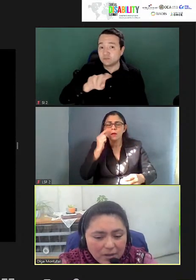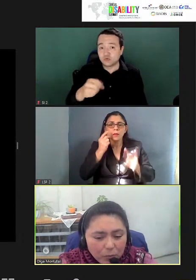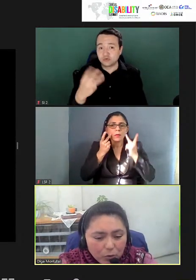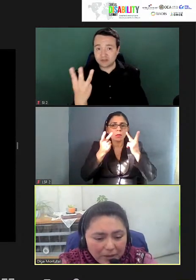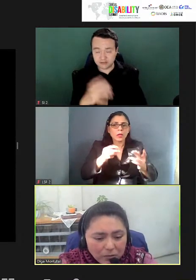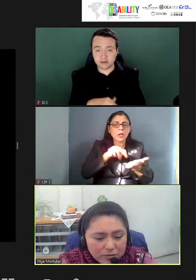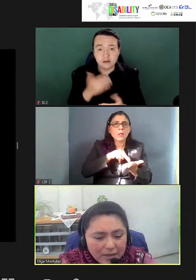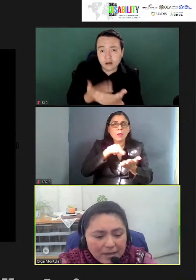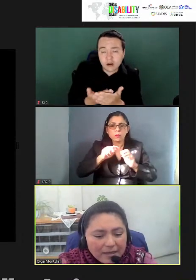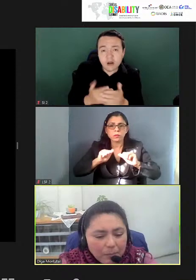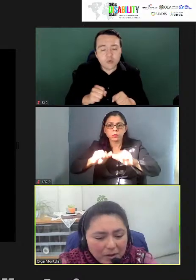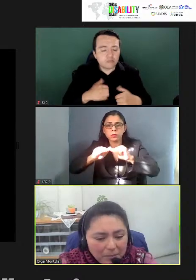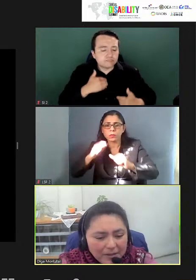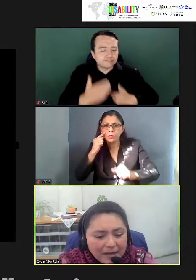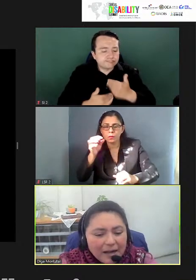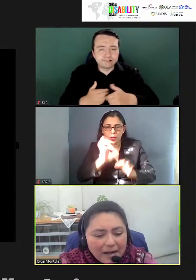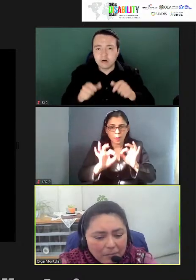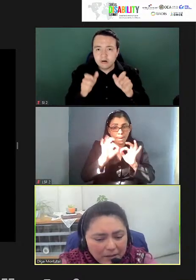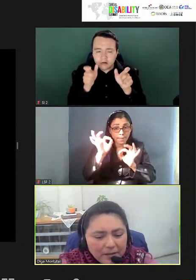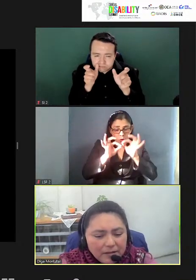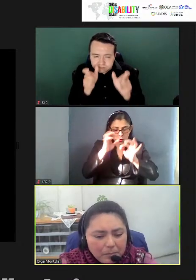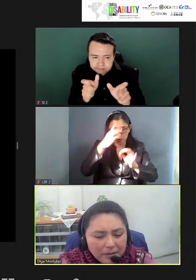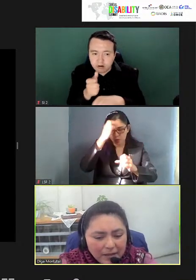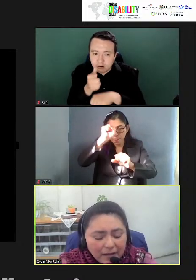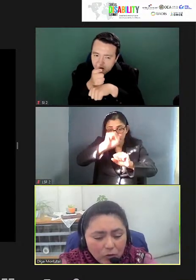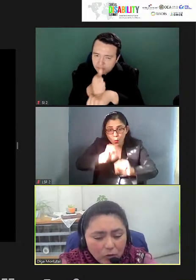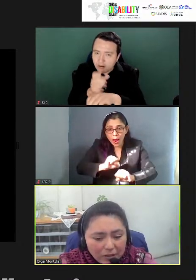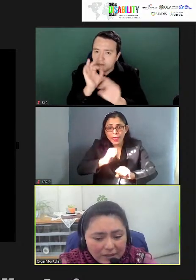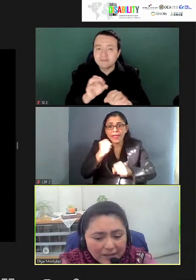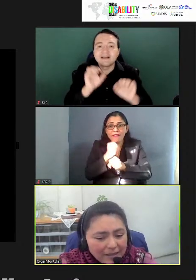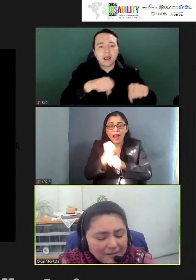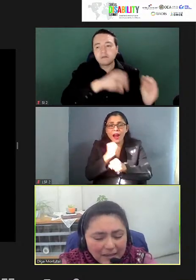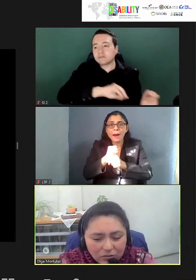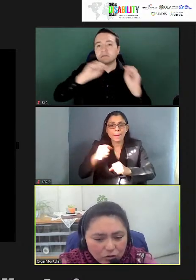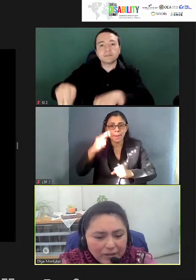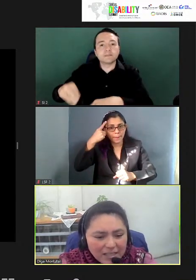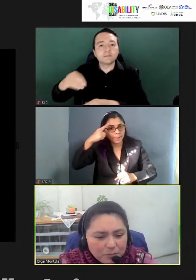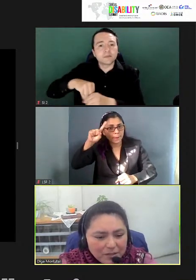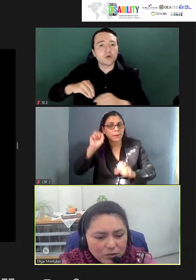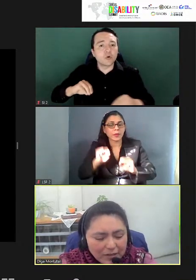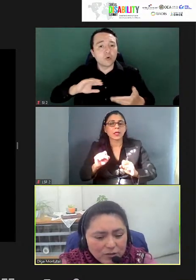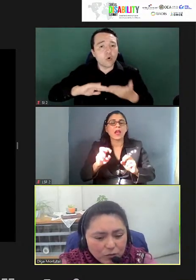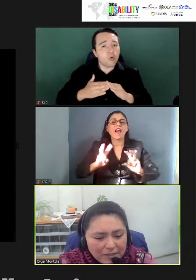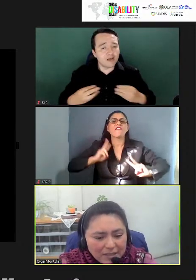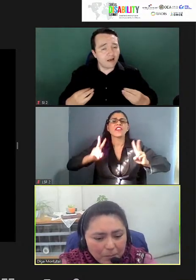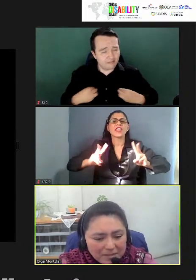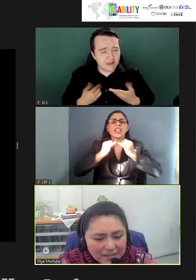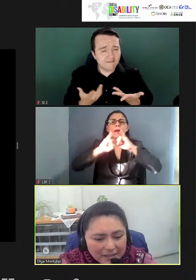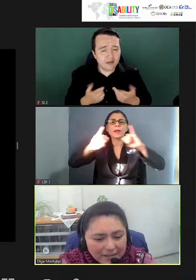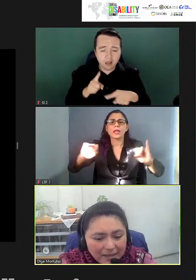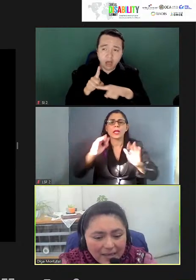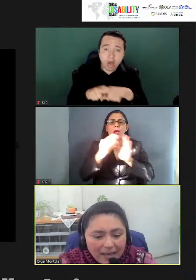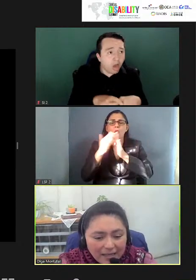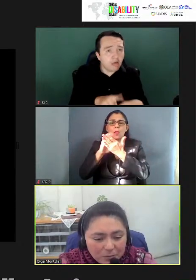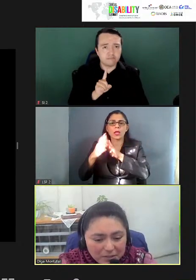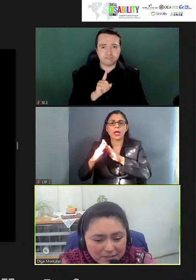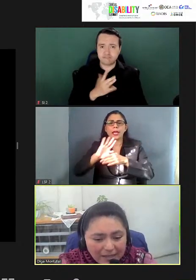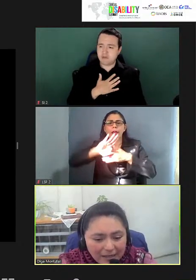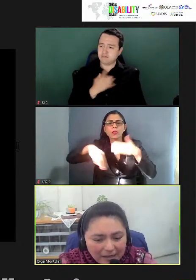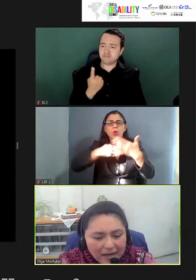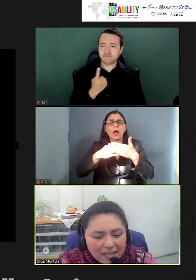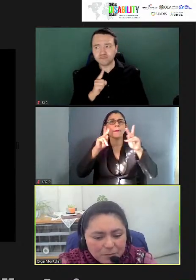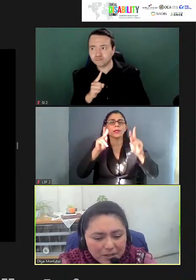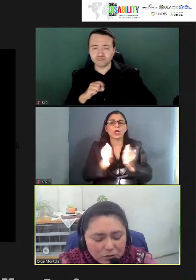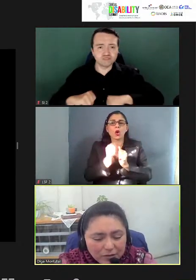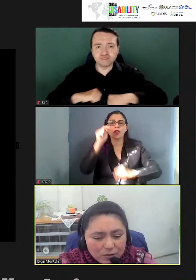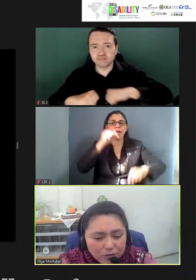the startup of proper devices that will allow the independent law life in the